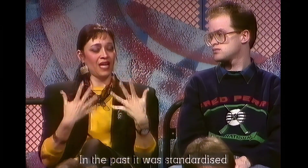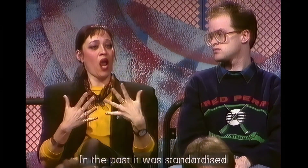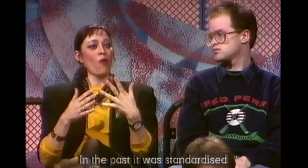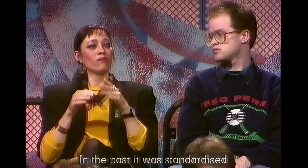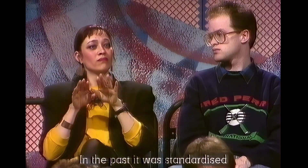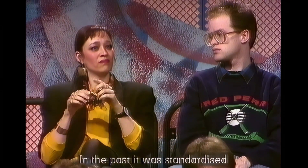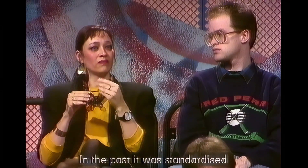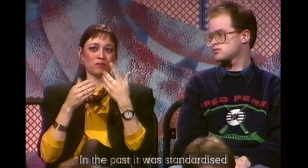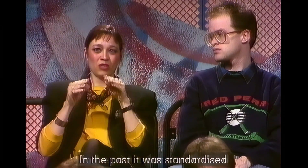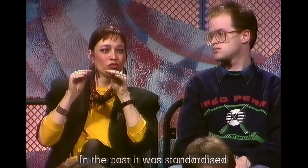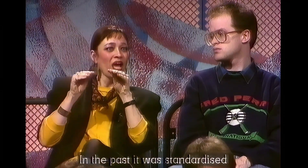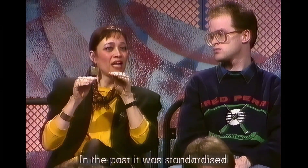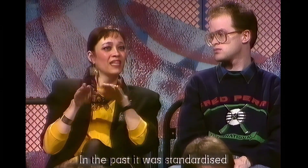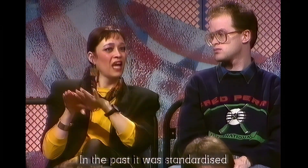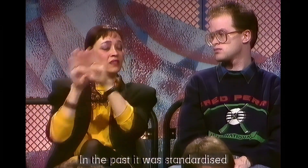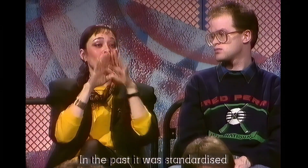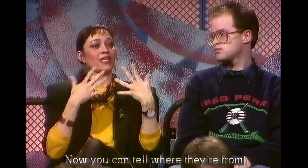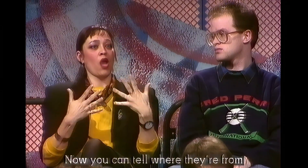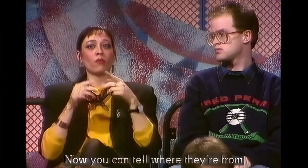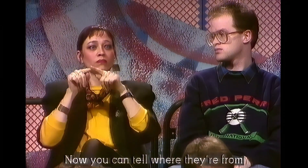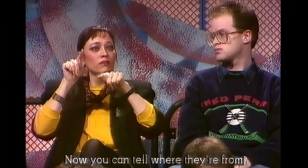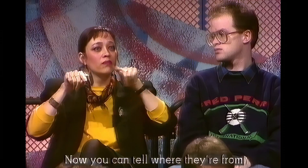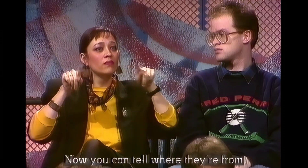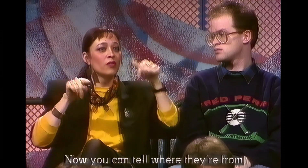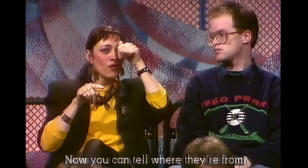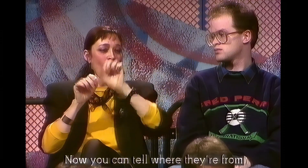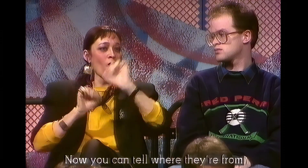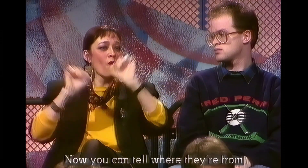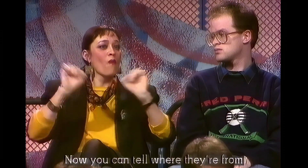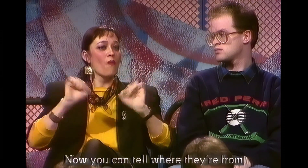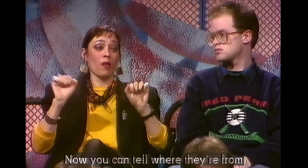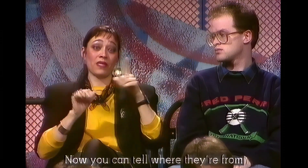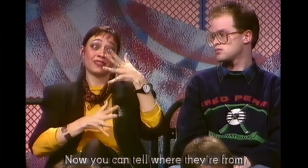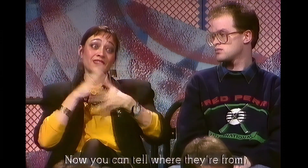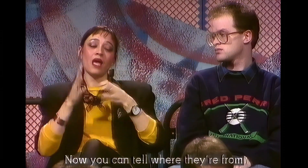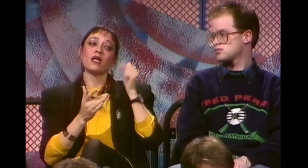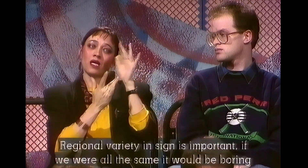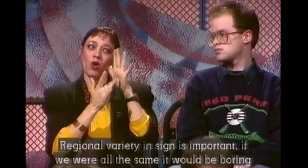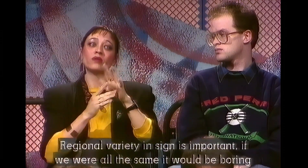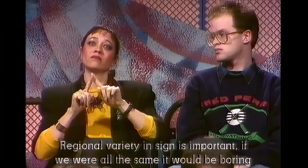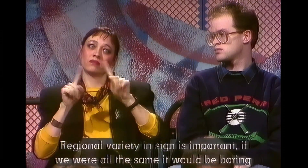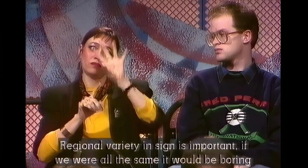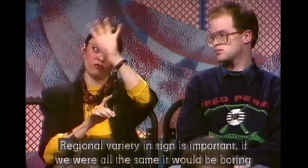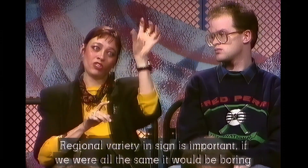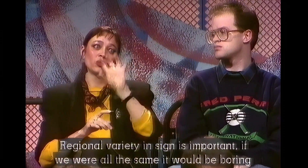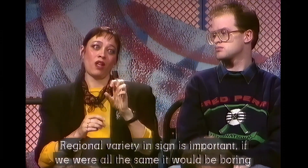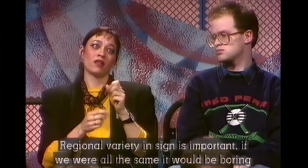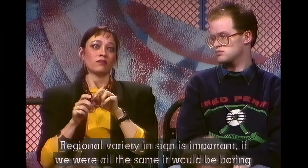was standardised. They were trained that way. Now they have more variety, so you can tell where they're from. To have regional variety in sign language is